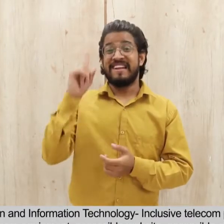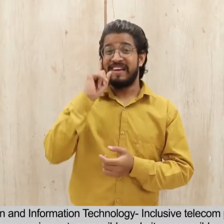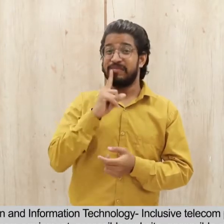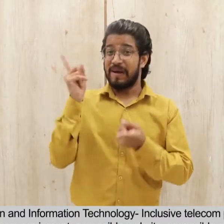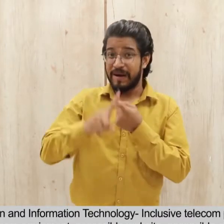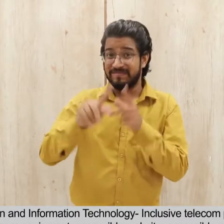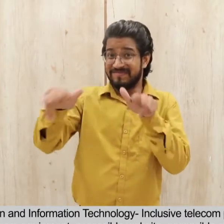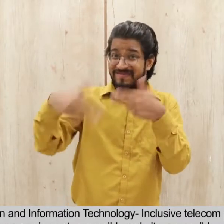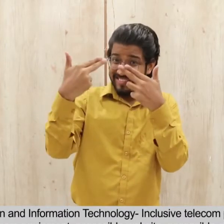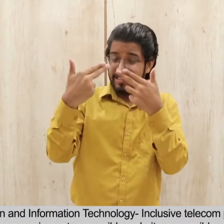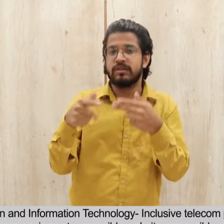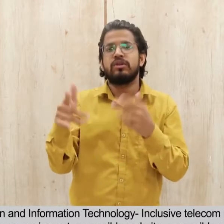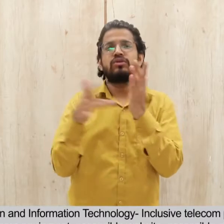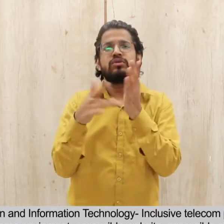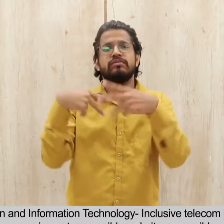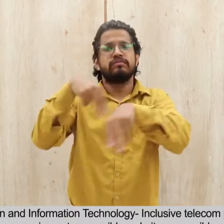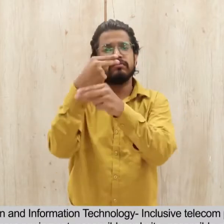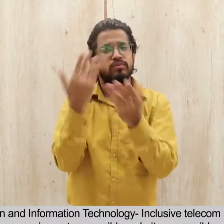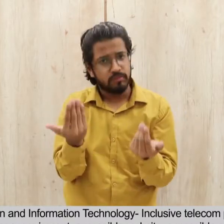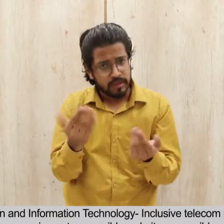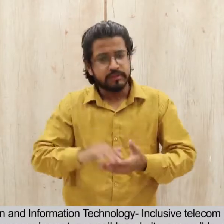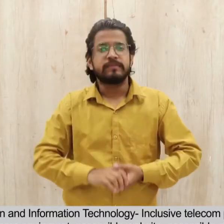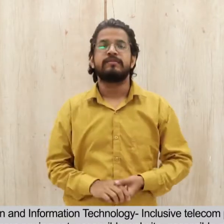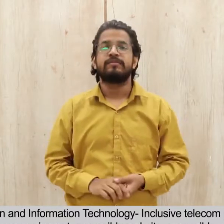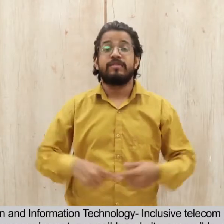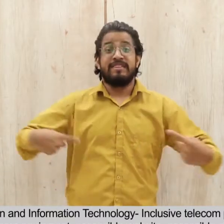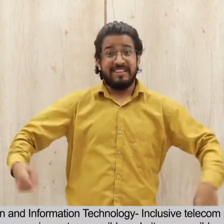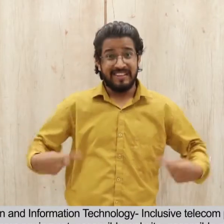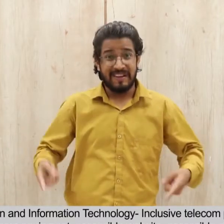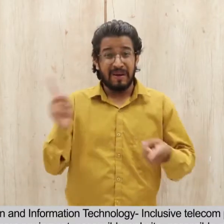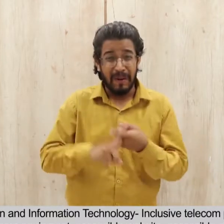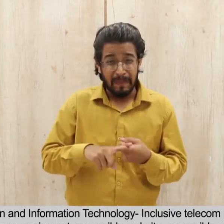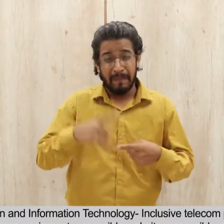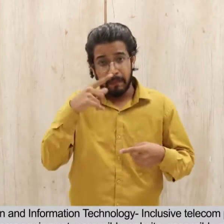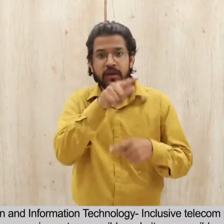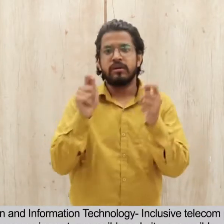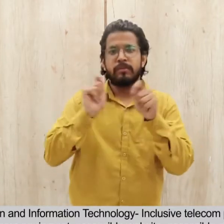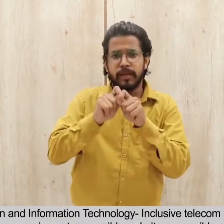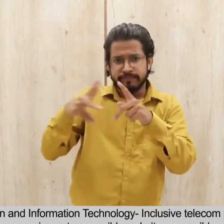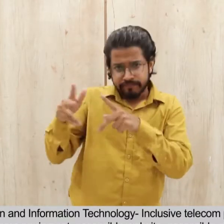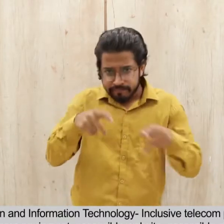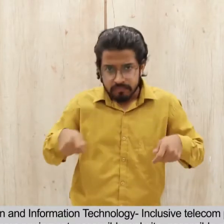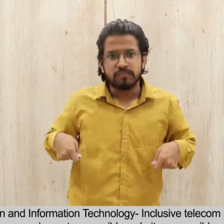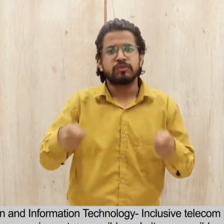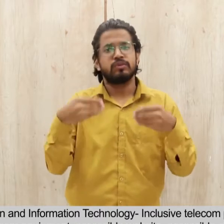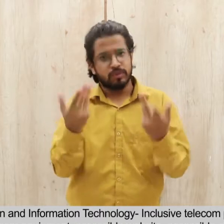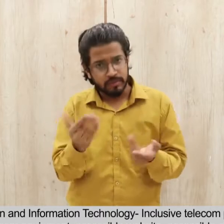Inclusive telecom policy services, including accessible mobile telecom equipment, accessible